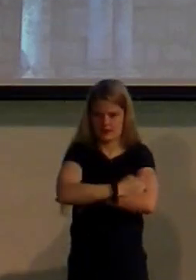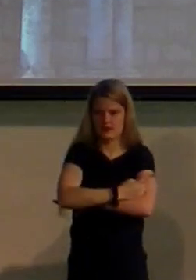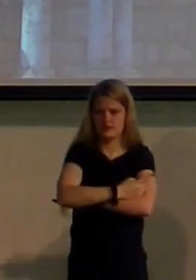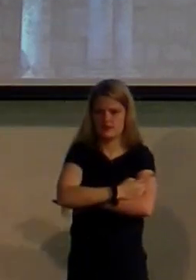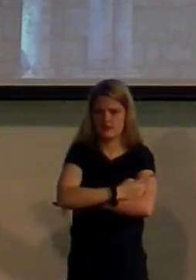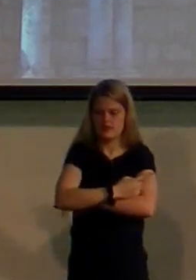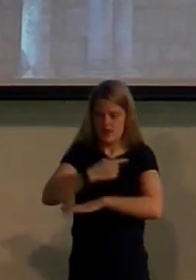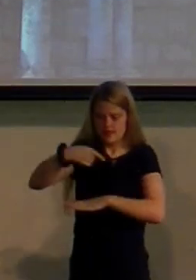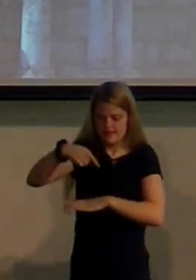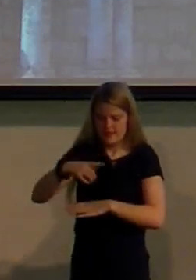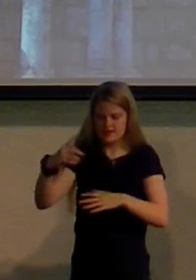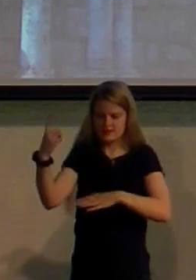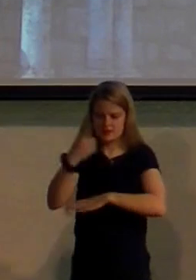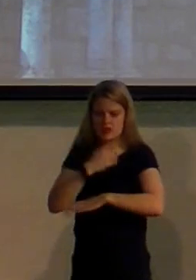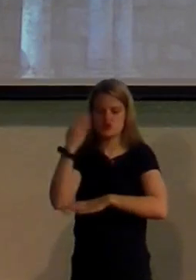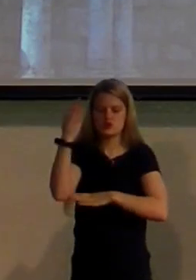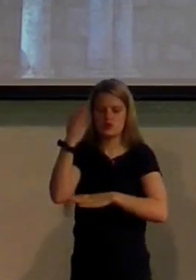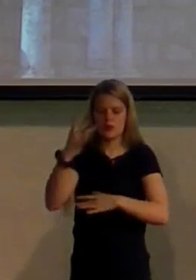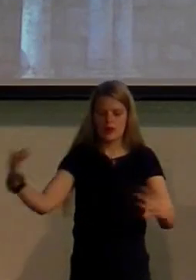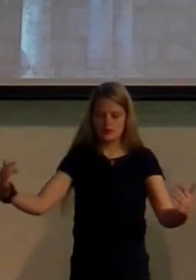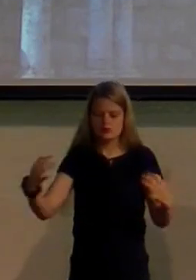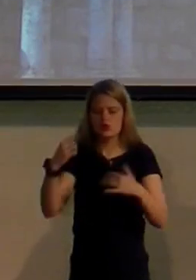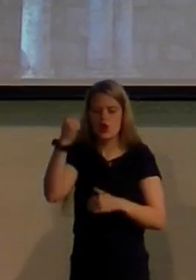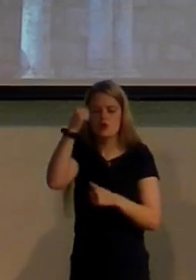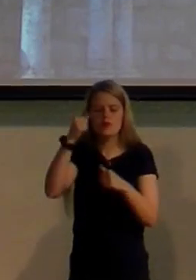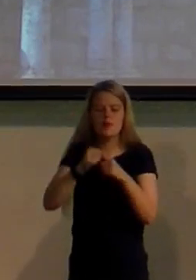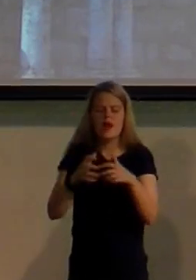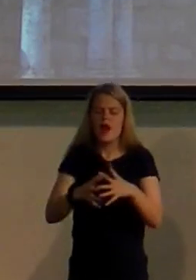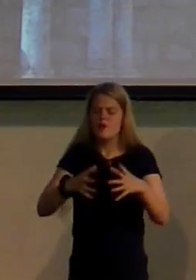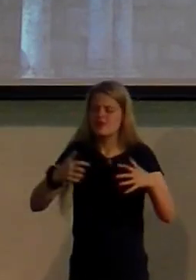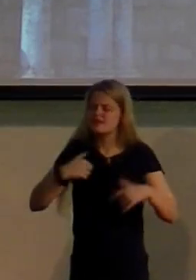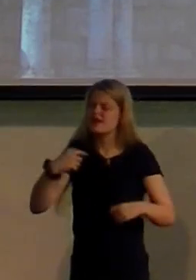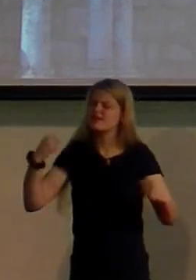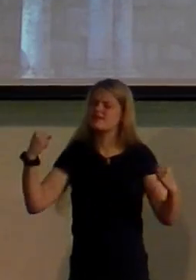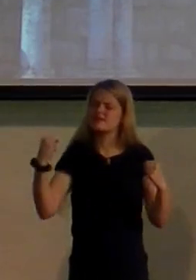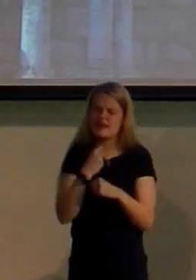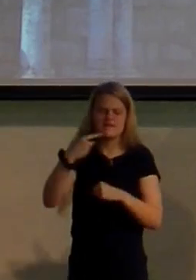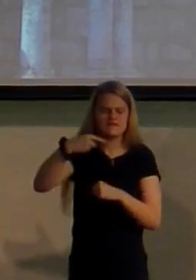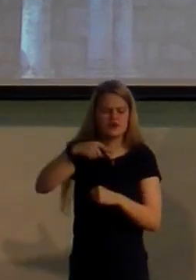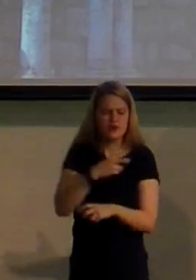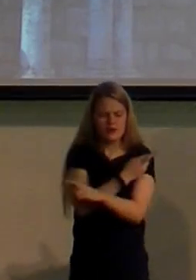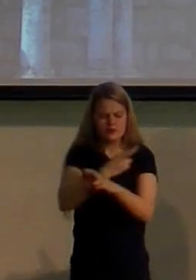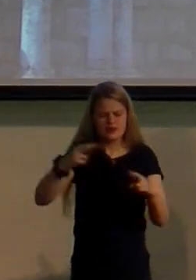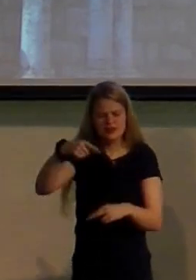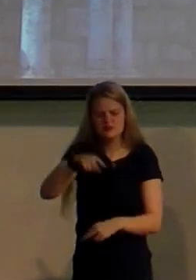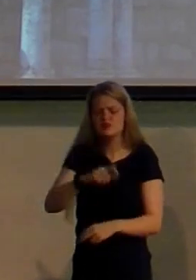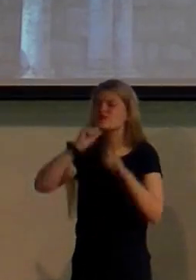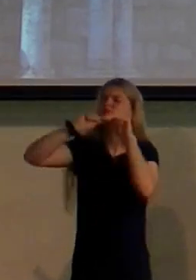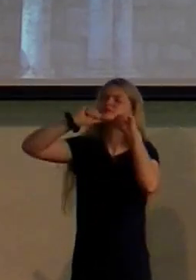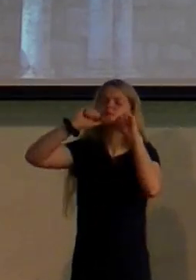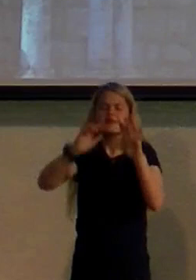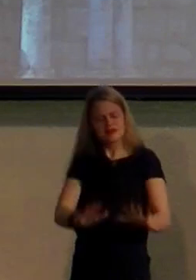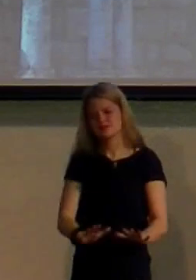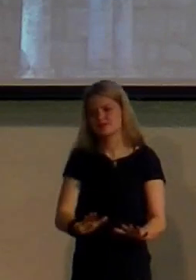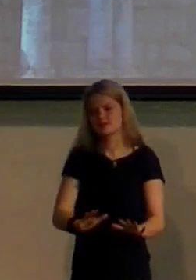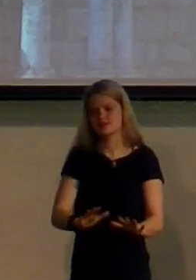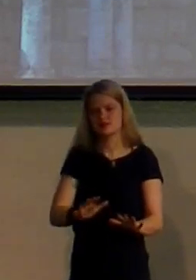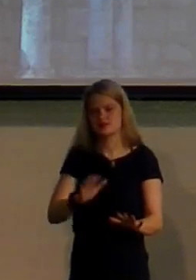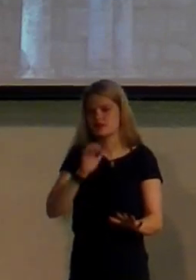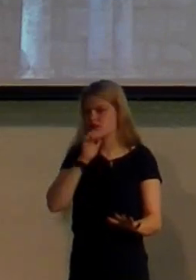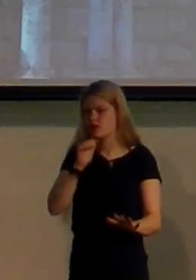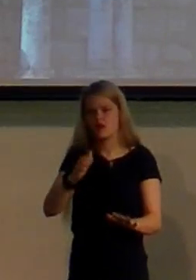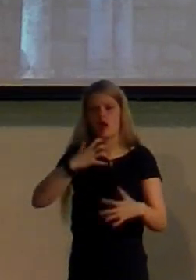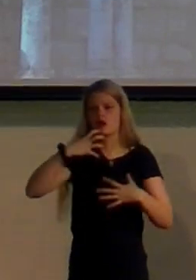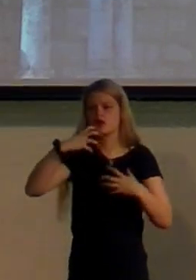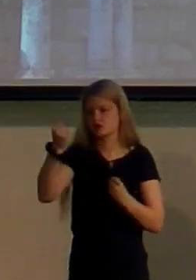get together and you're going to remember how much I love you and how I redeemed you. It's a blessing, not a curse.